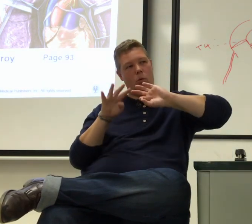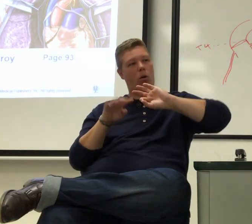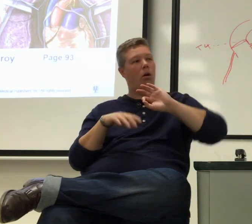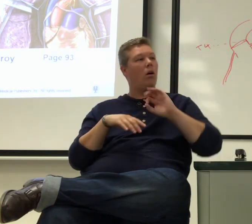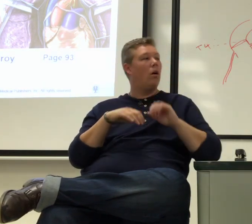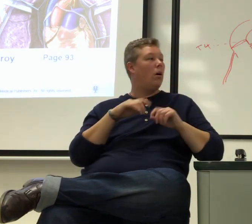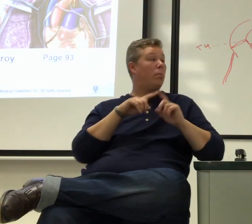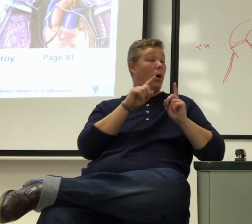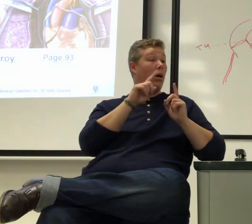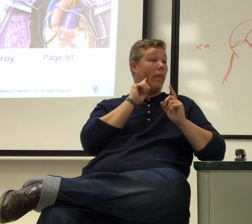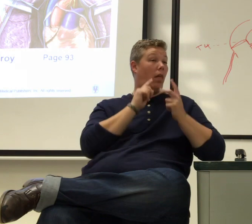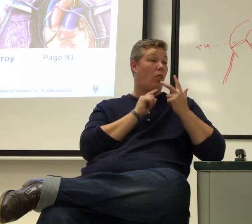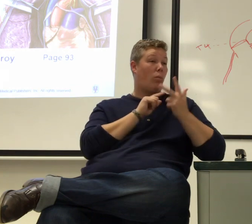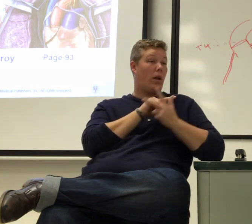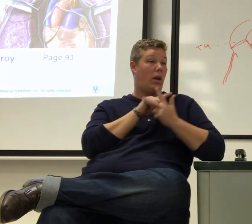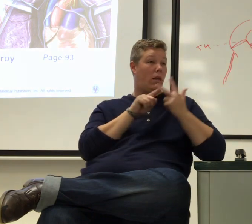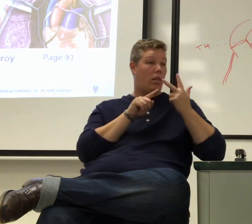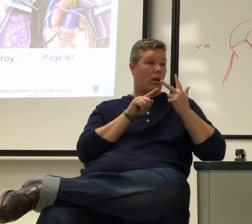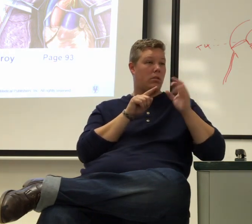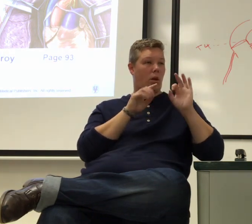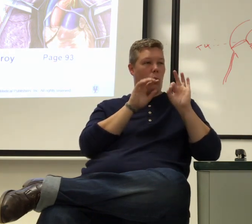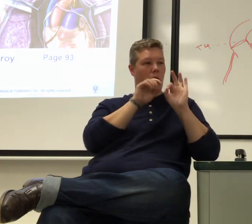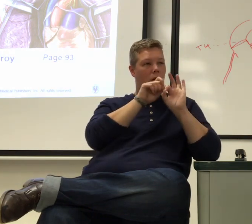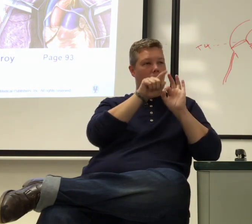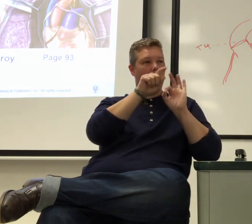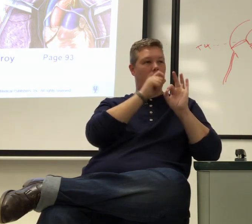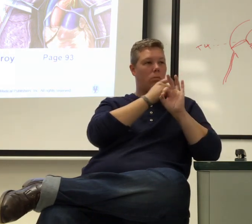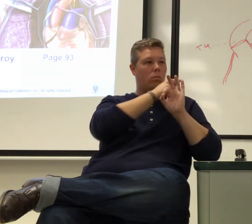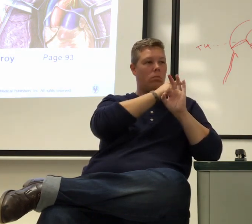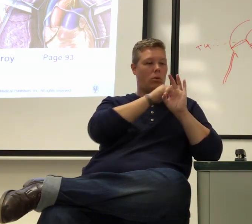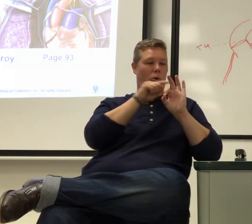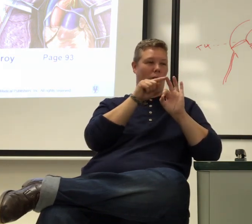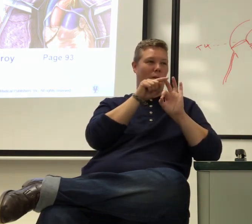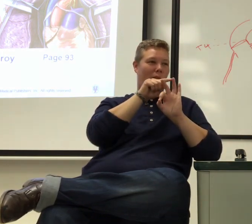But the three things that come off of it